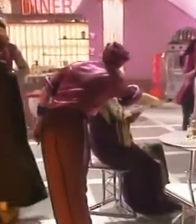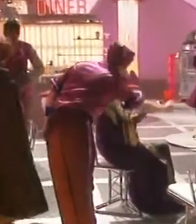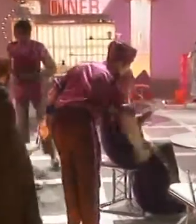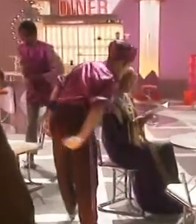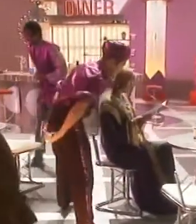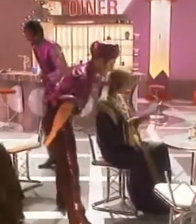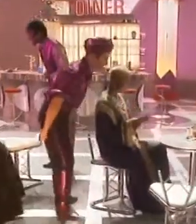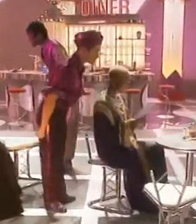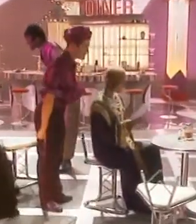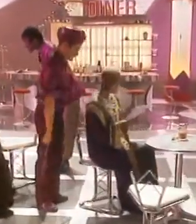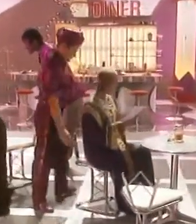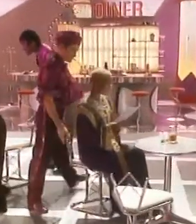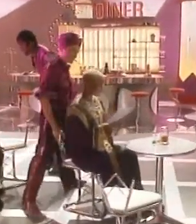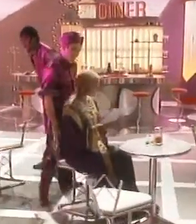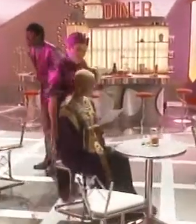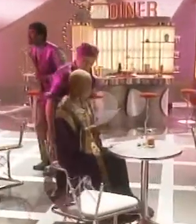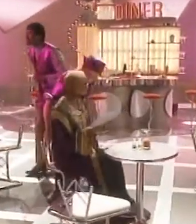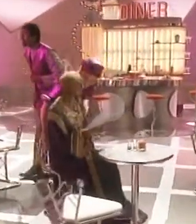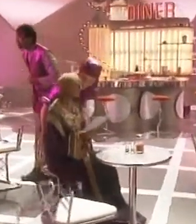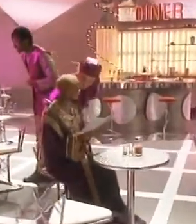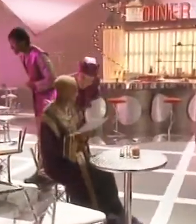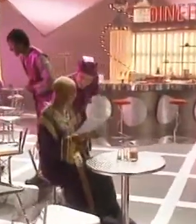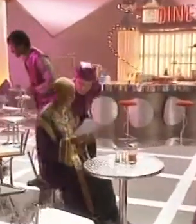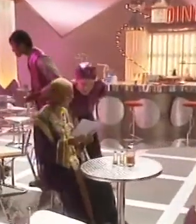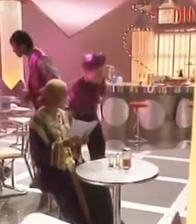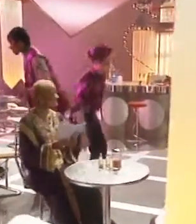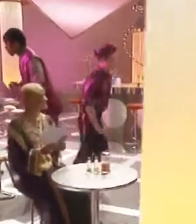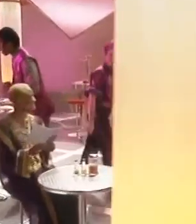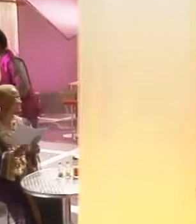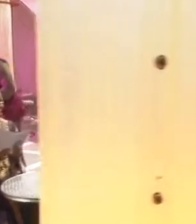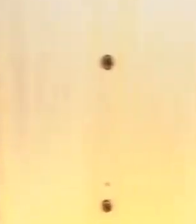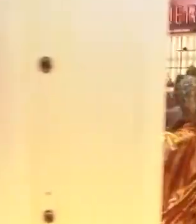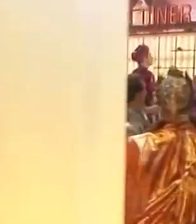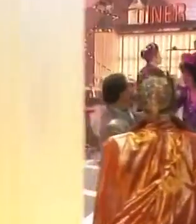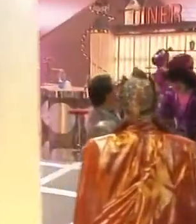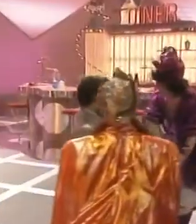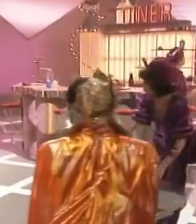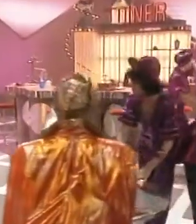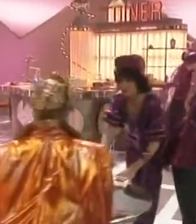We're delighted, so excited. Please feel free to